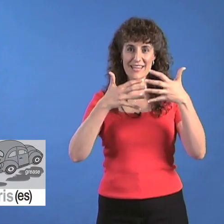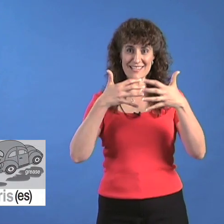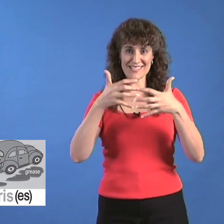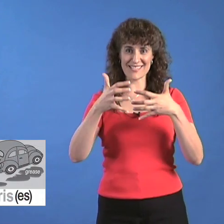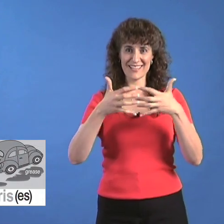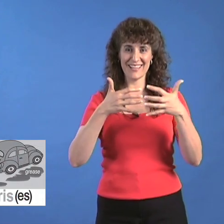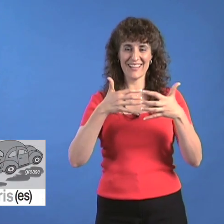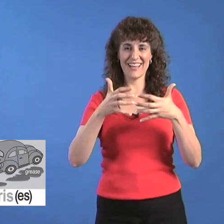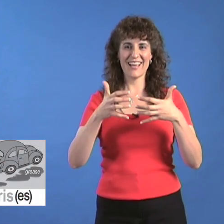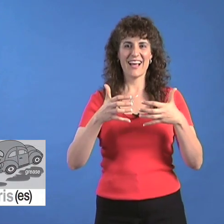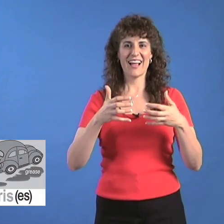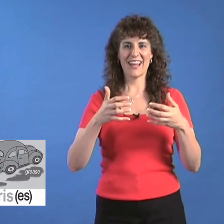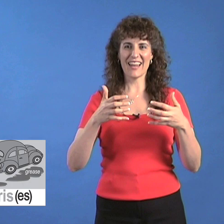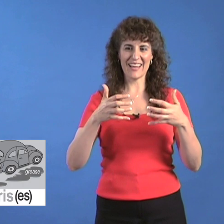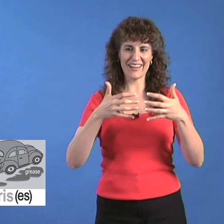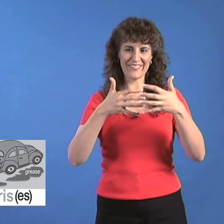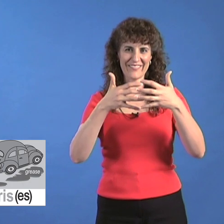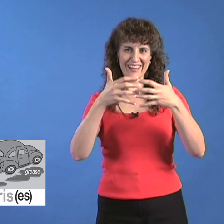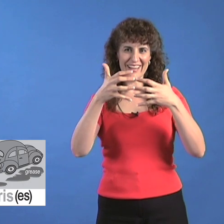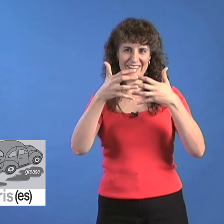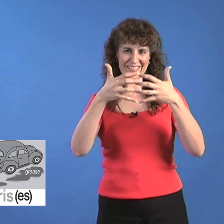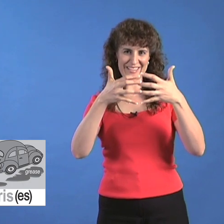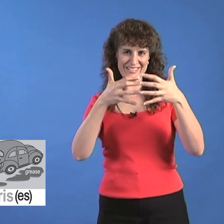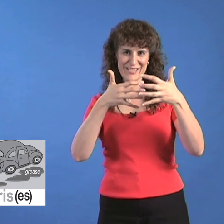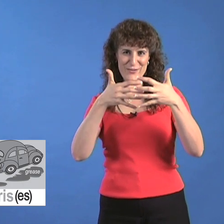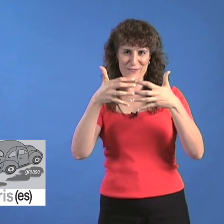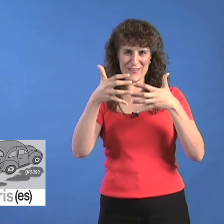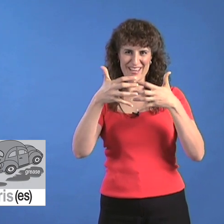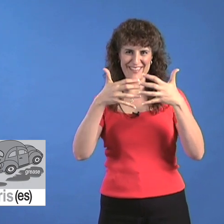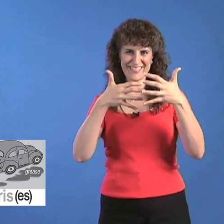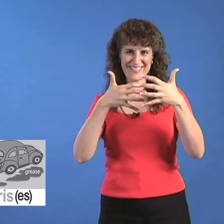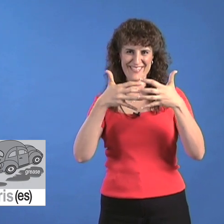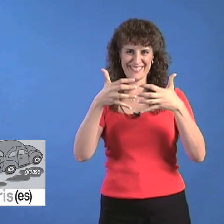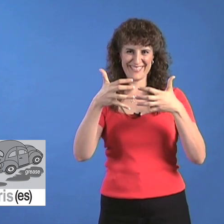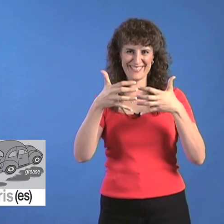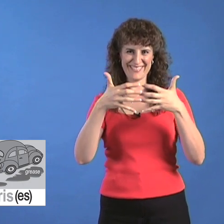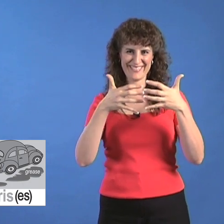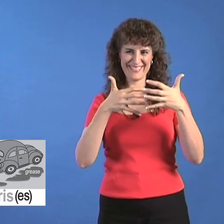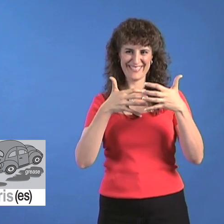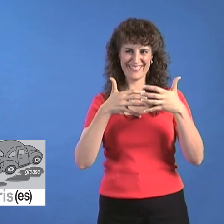Gris, like gray grease in your fingers.